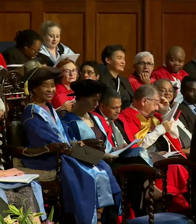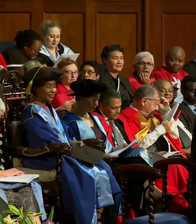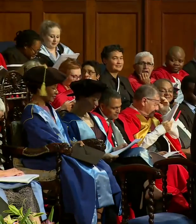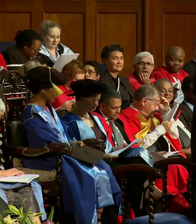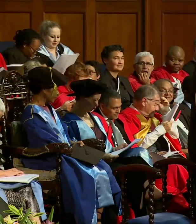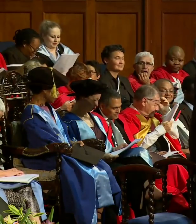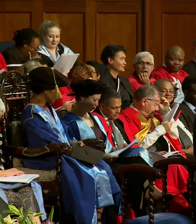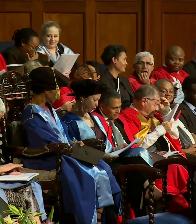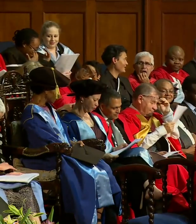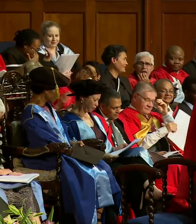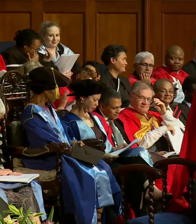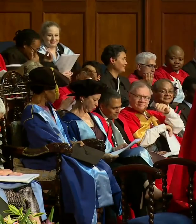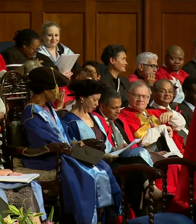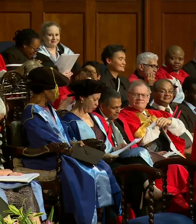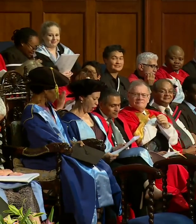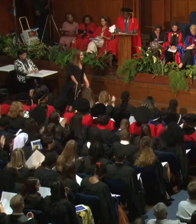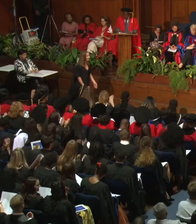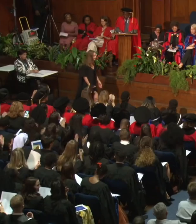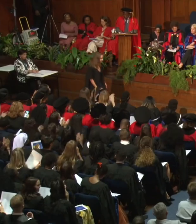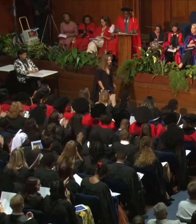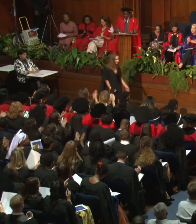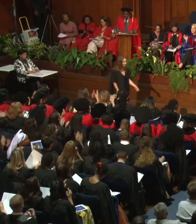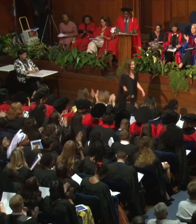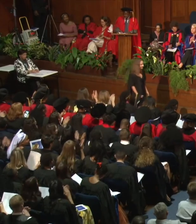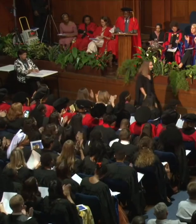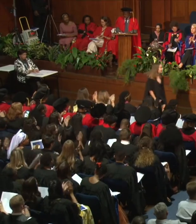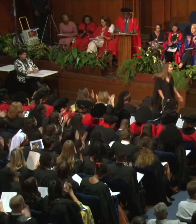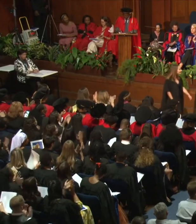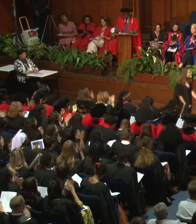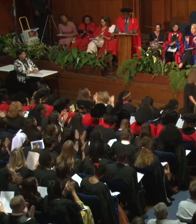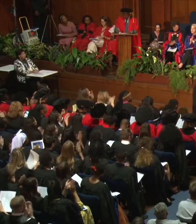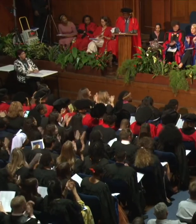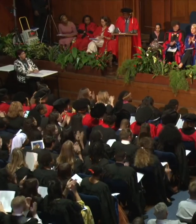Magna Cum Laude. Roren Irene Hedman.